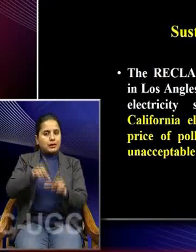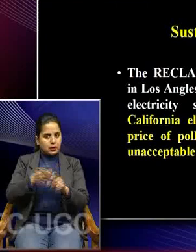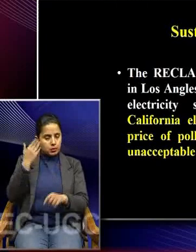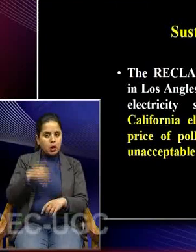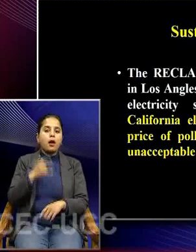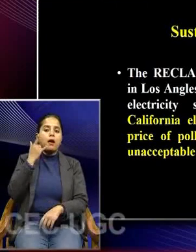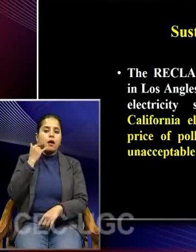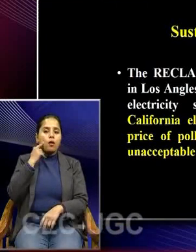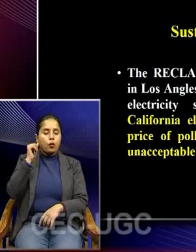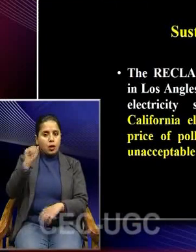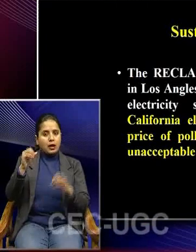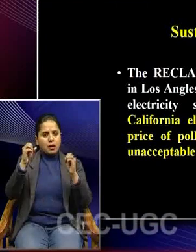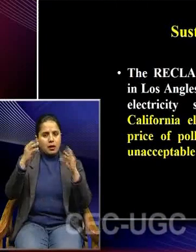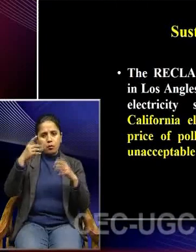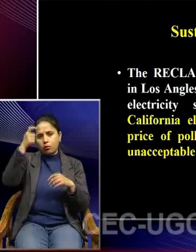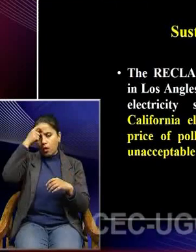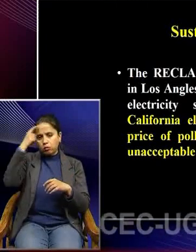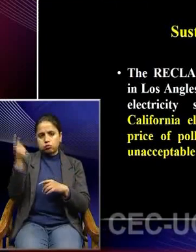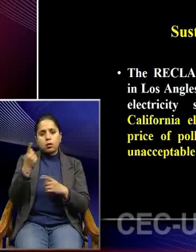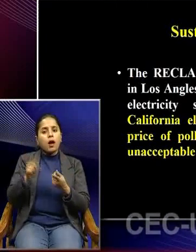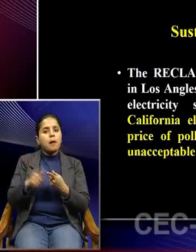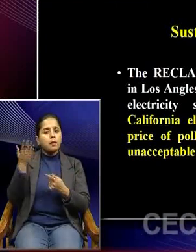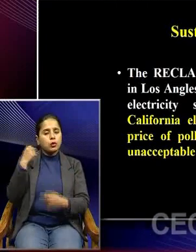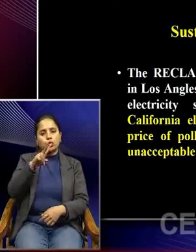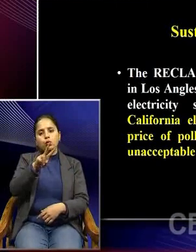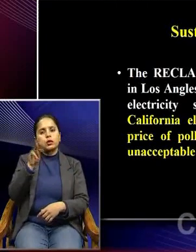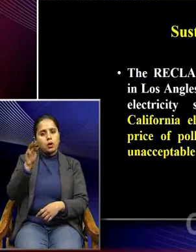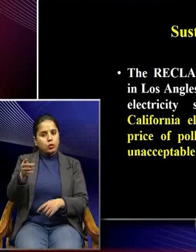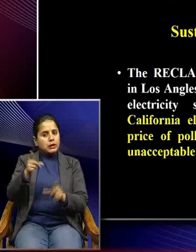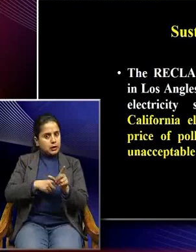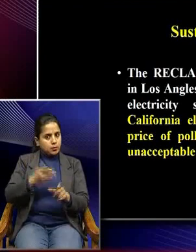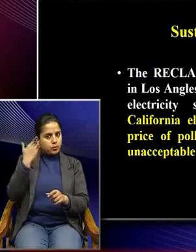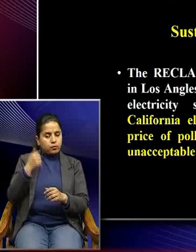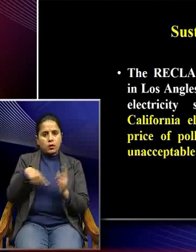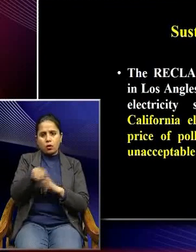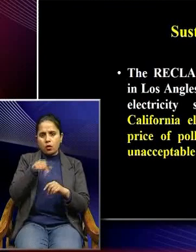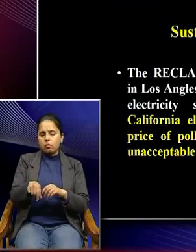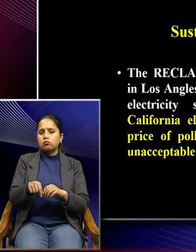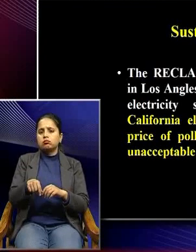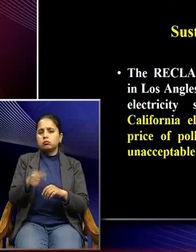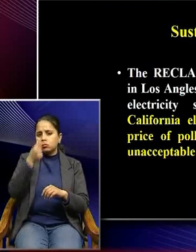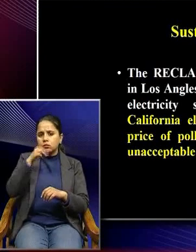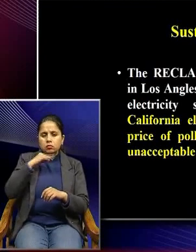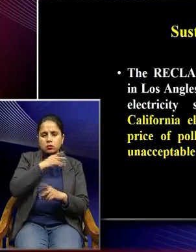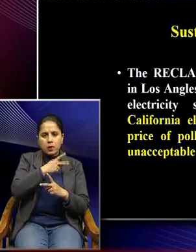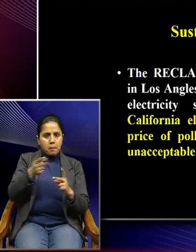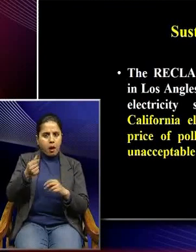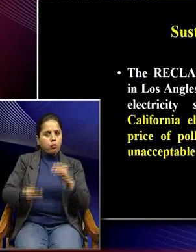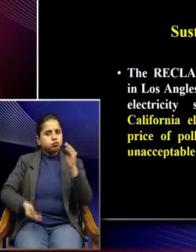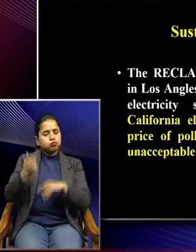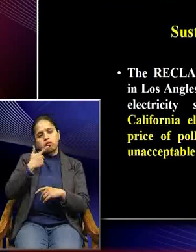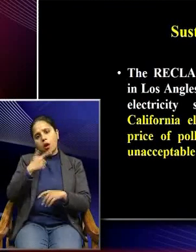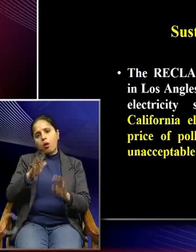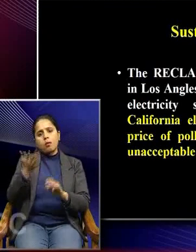California electricity crisis occurred in 2000, driving the price of pollution permits, and it was